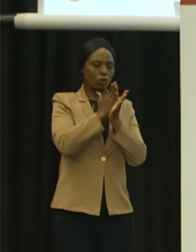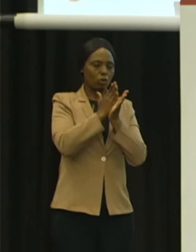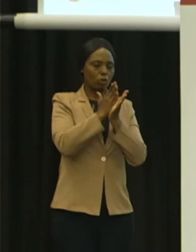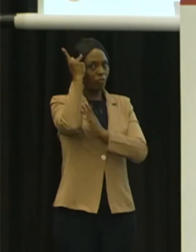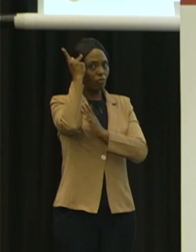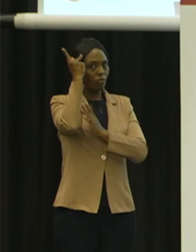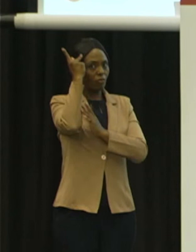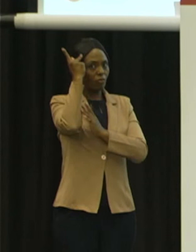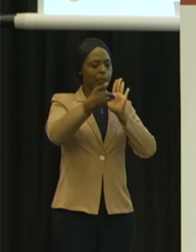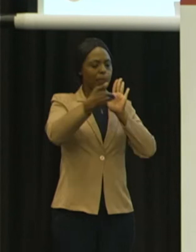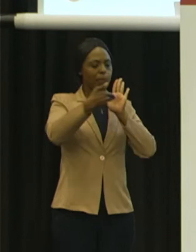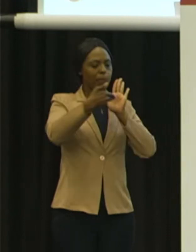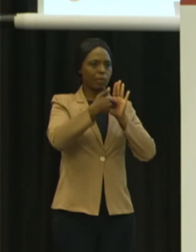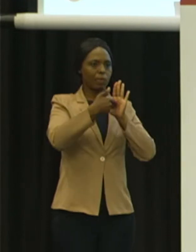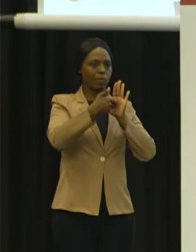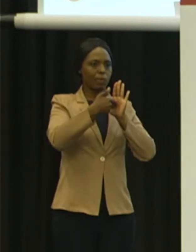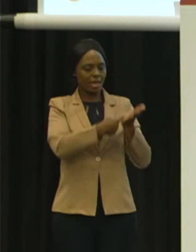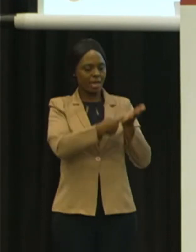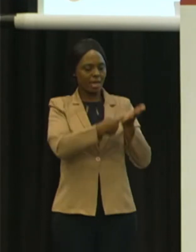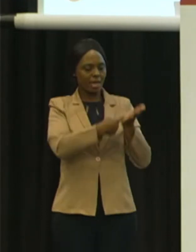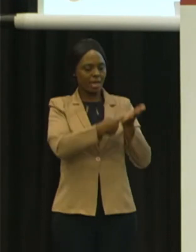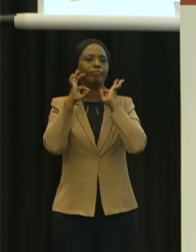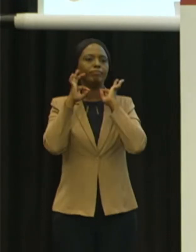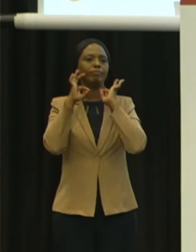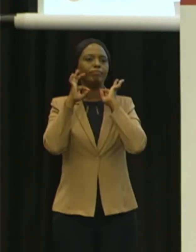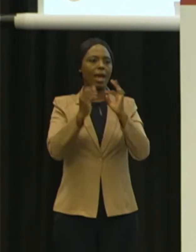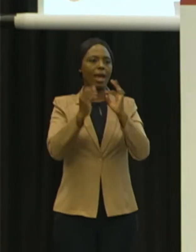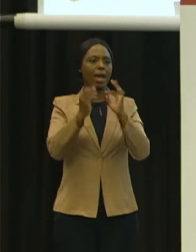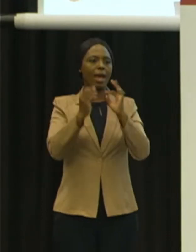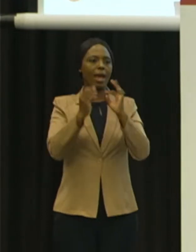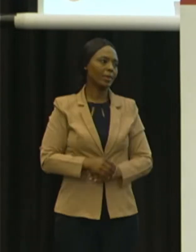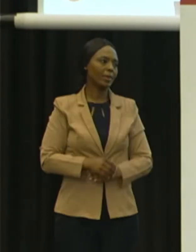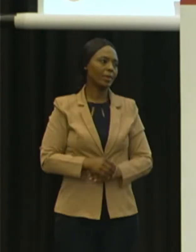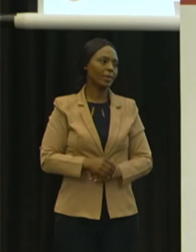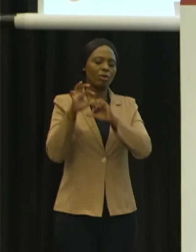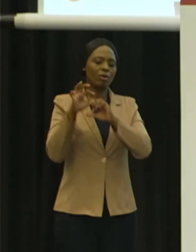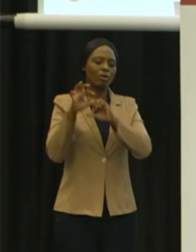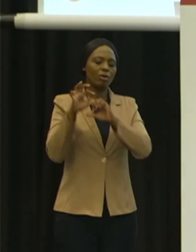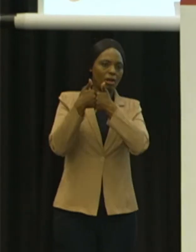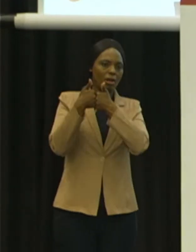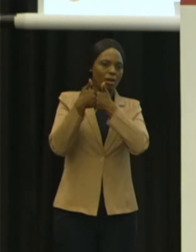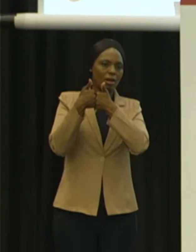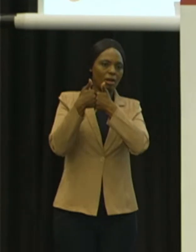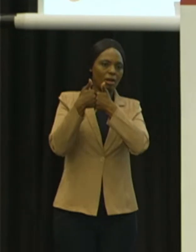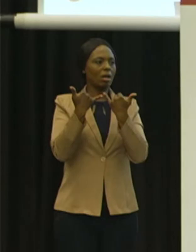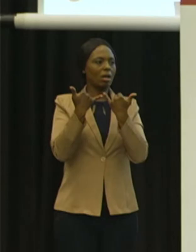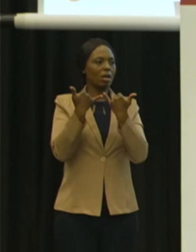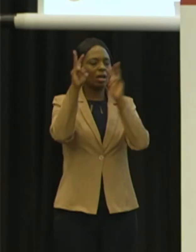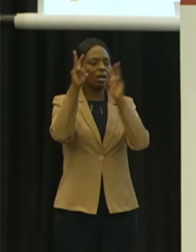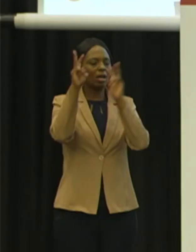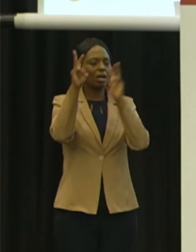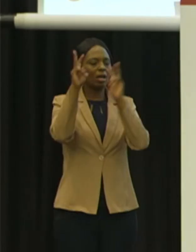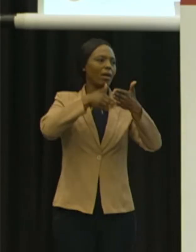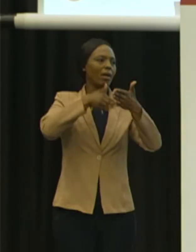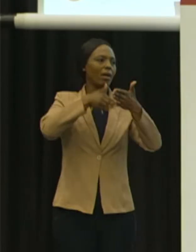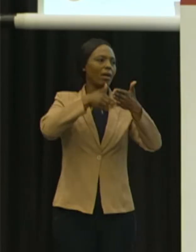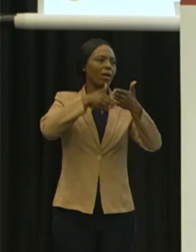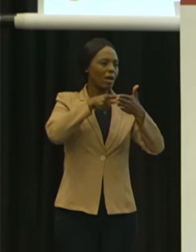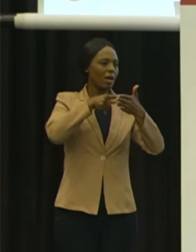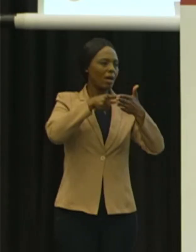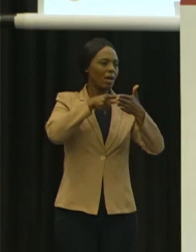fruitful. And we also spoke of challenges in structural barriers, where we need to ensure